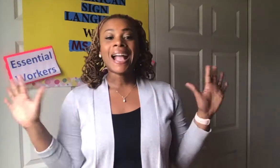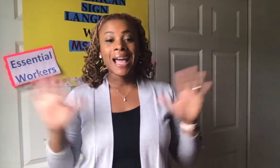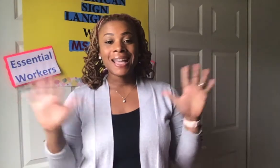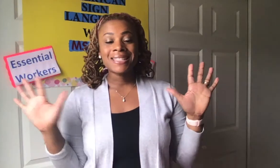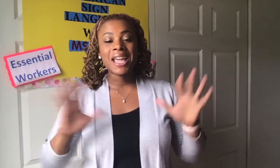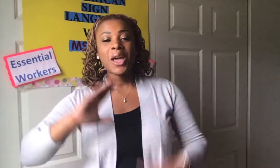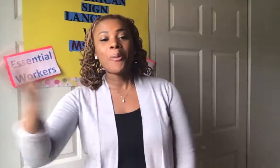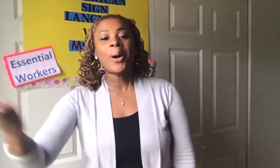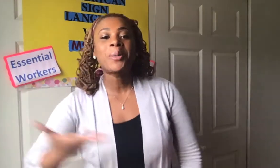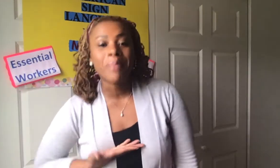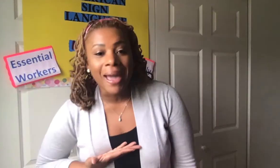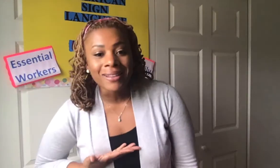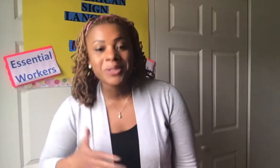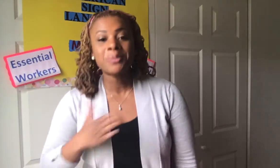guys, and welcome back to my